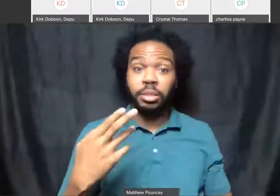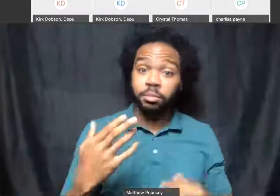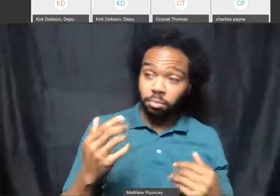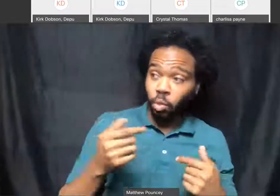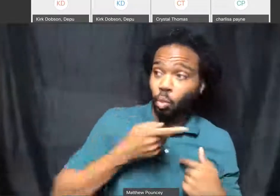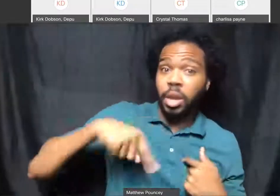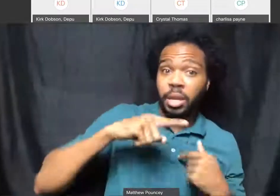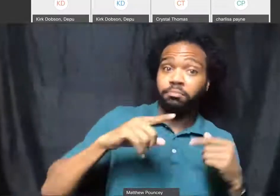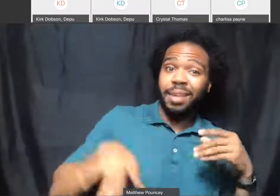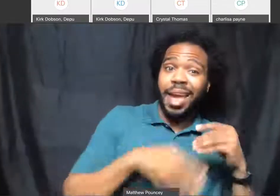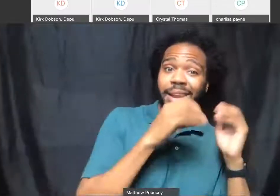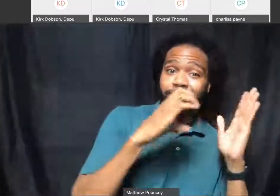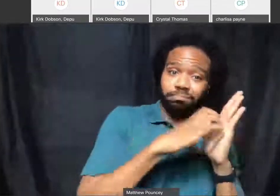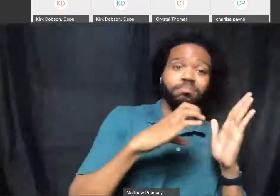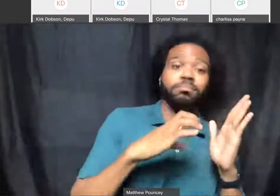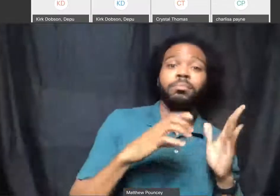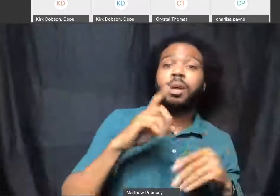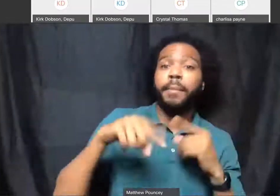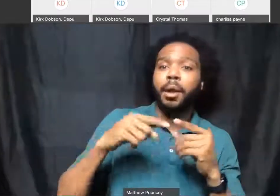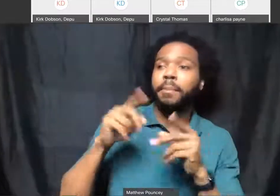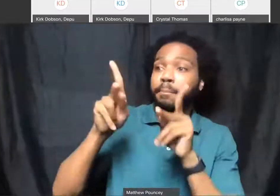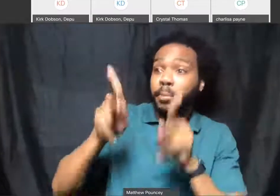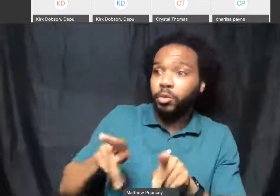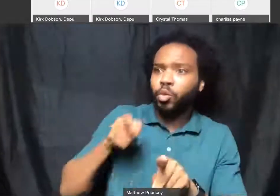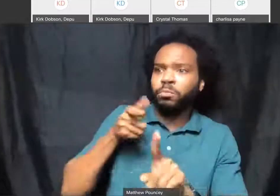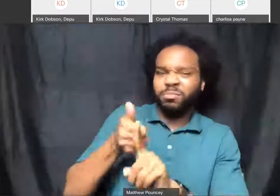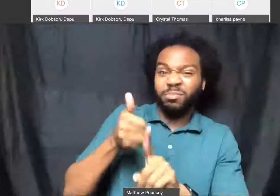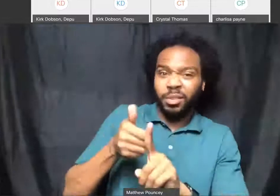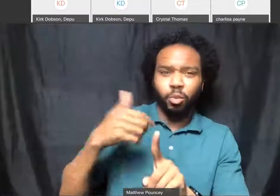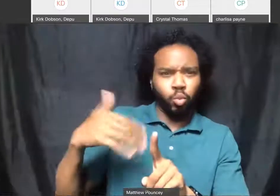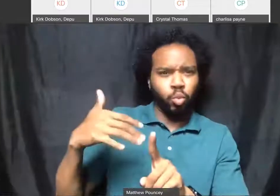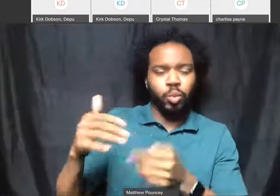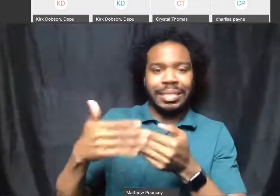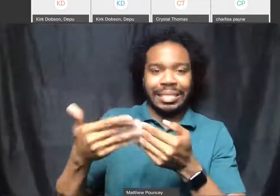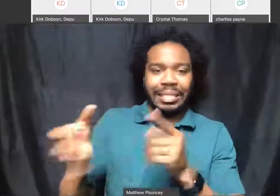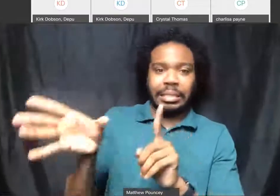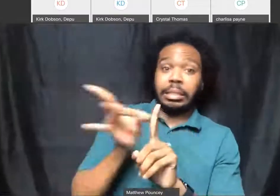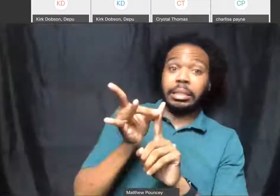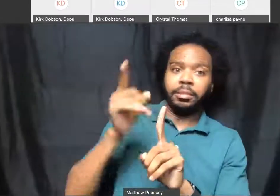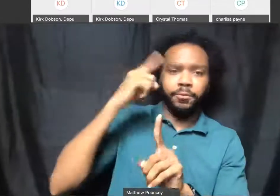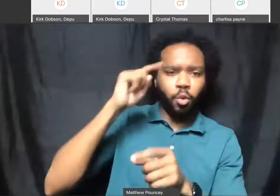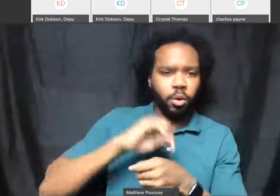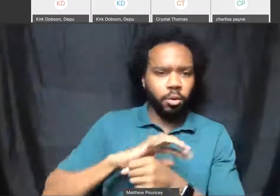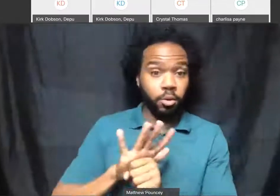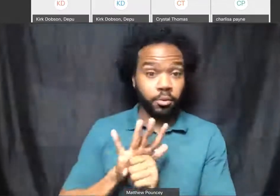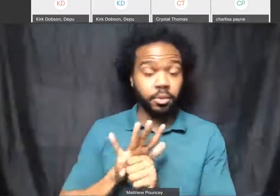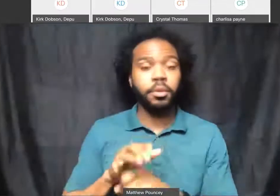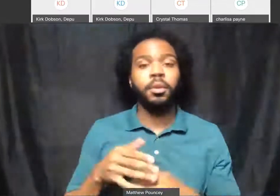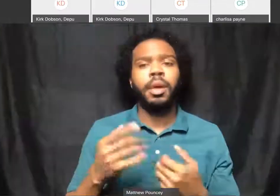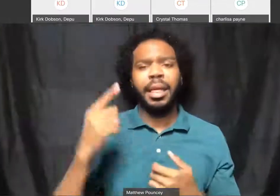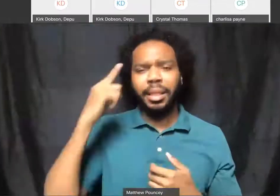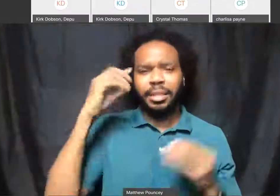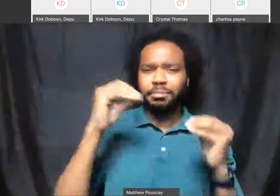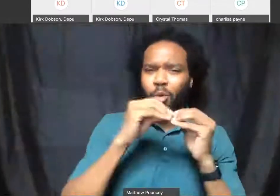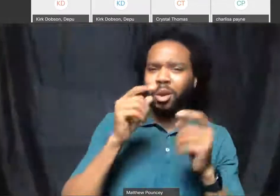about people who are at higher risk for severe illness from COVID-19. I think it's more accurately people